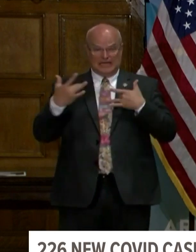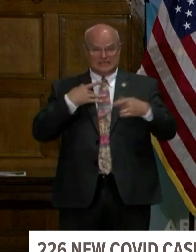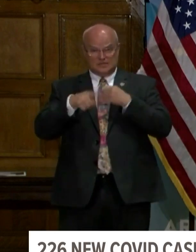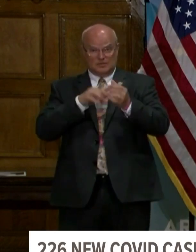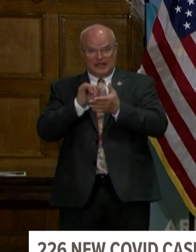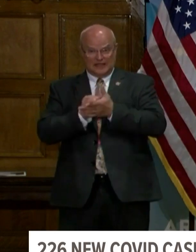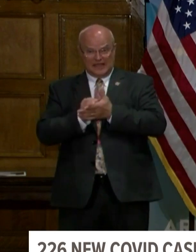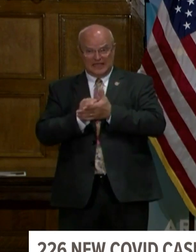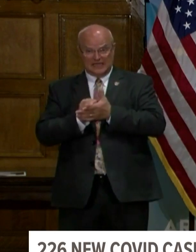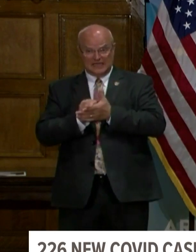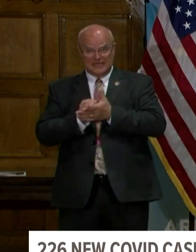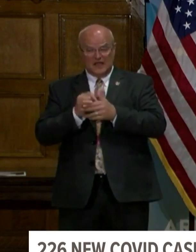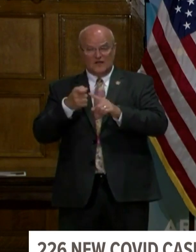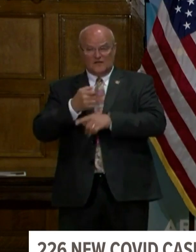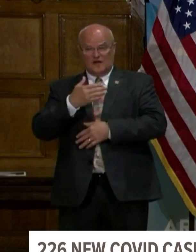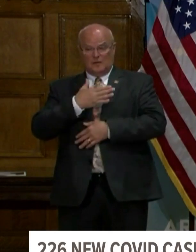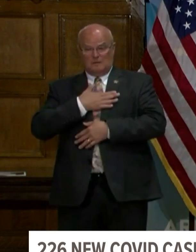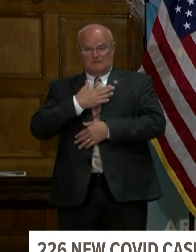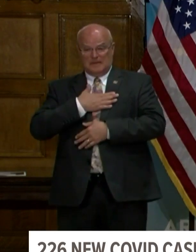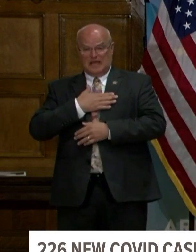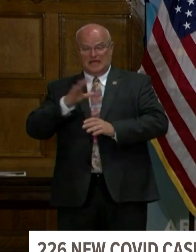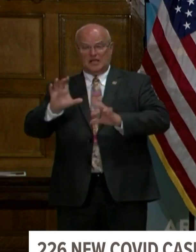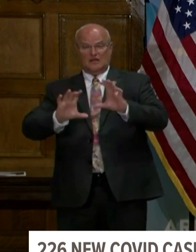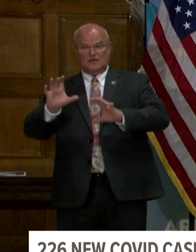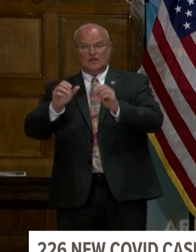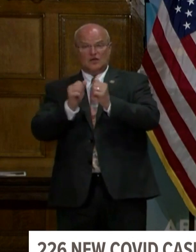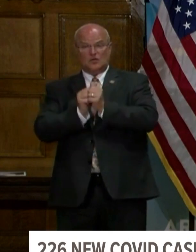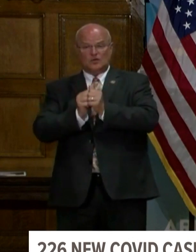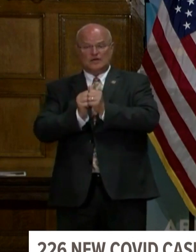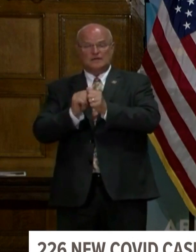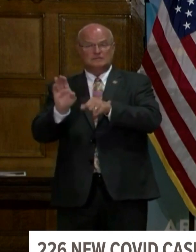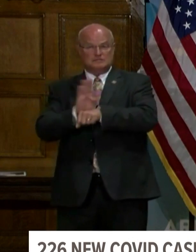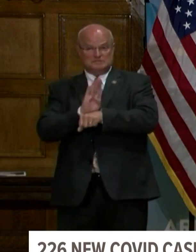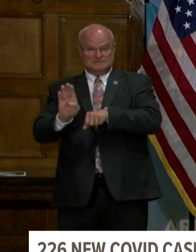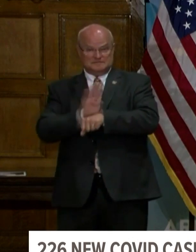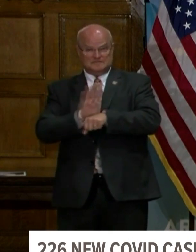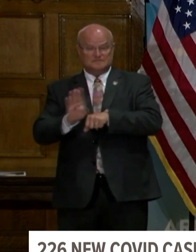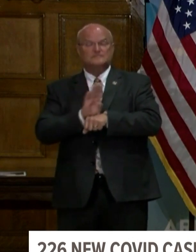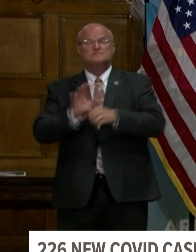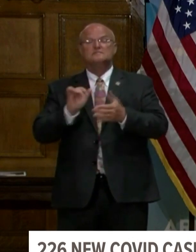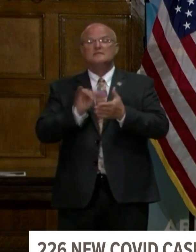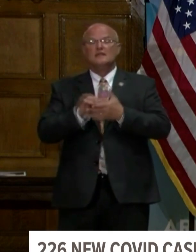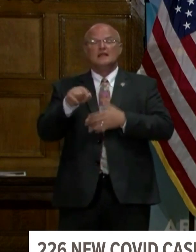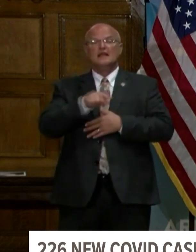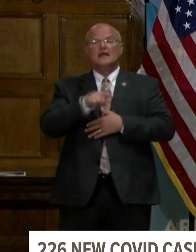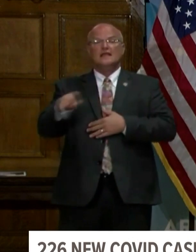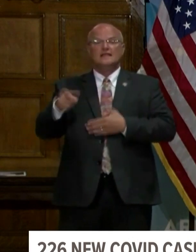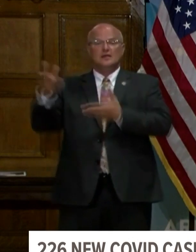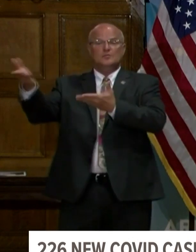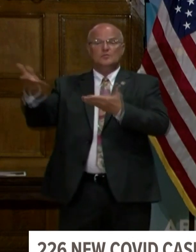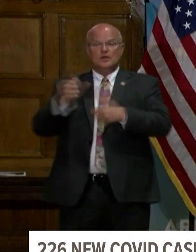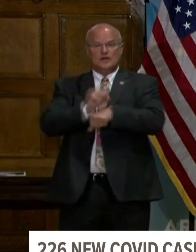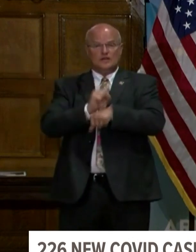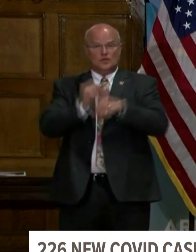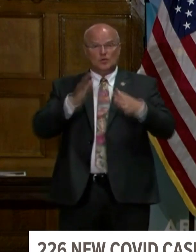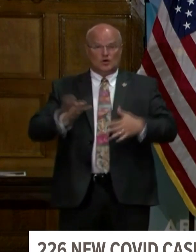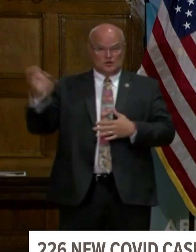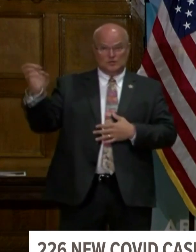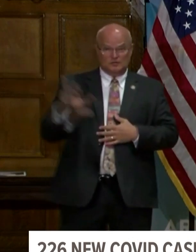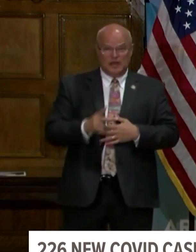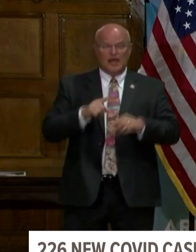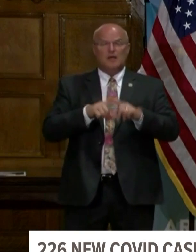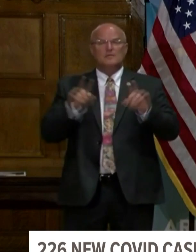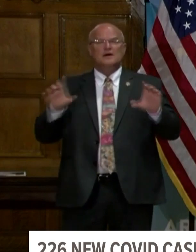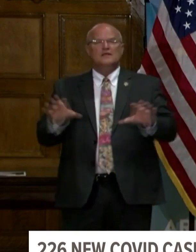concerned about it? From my conversations with industry, that they're bringing their workers back,